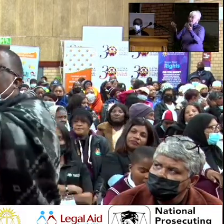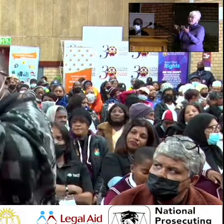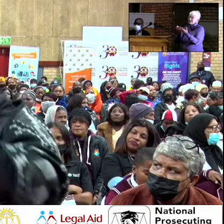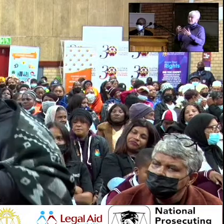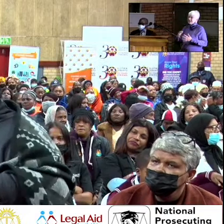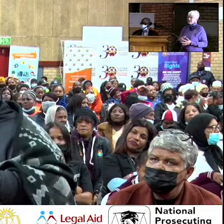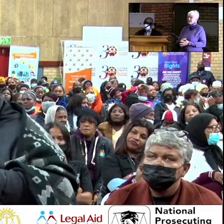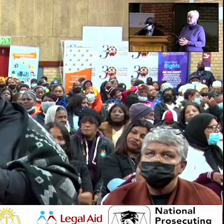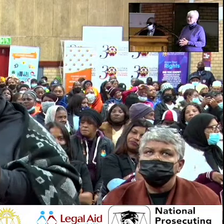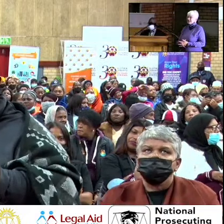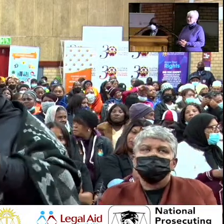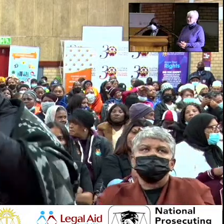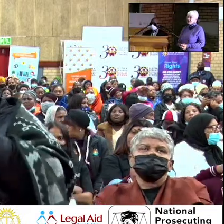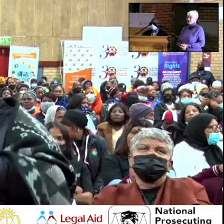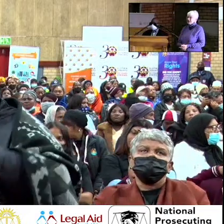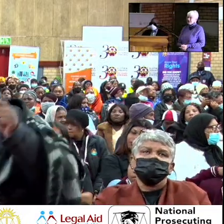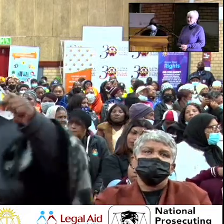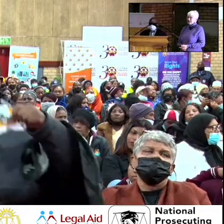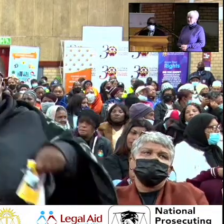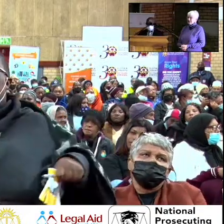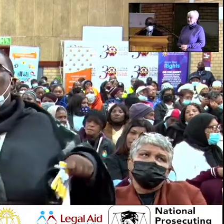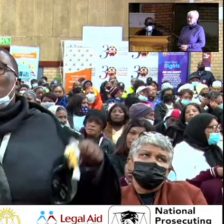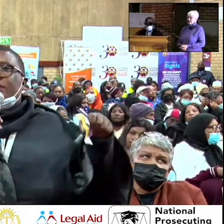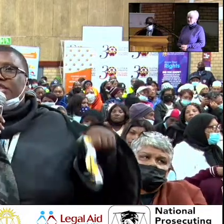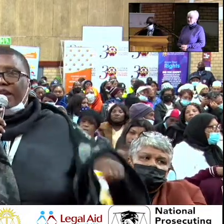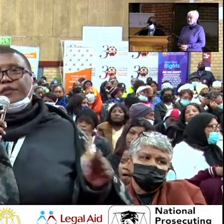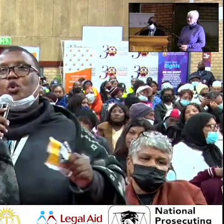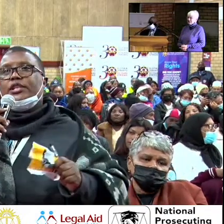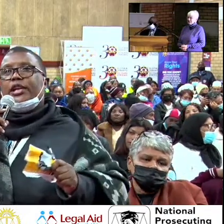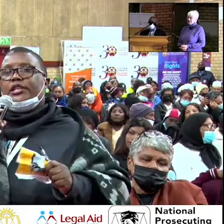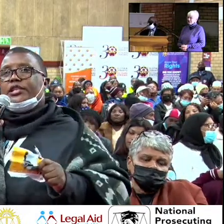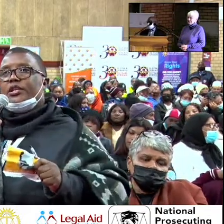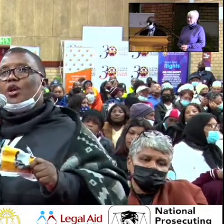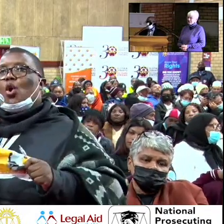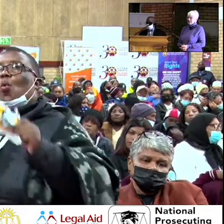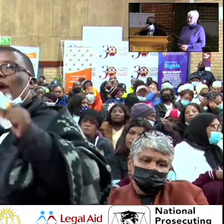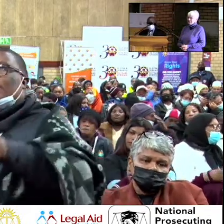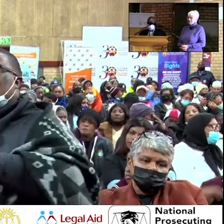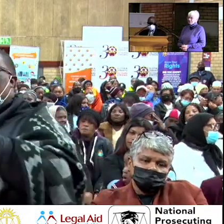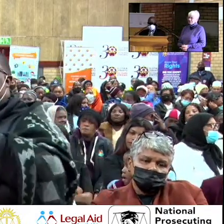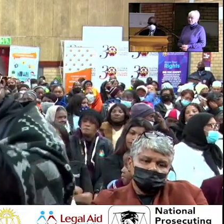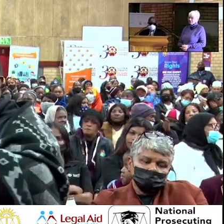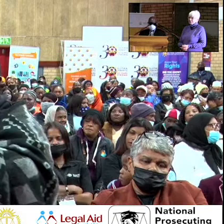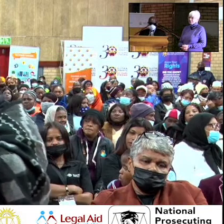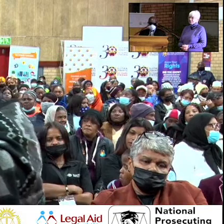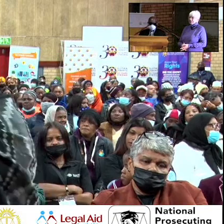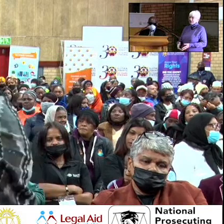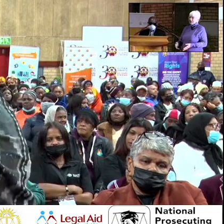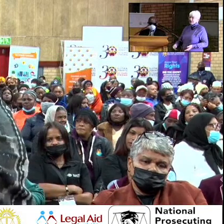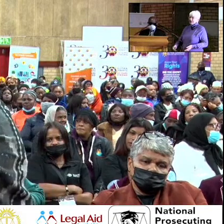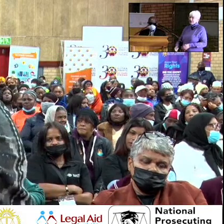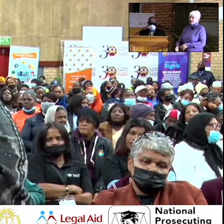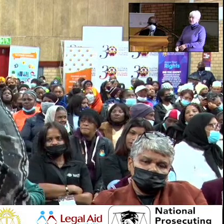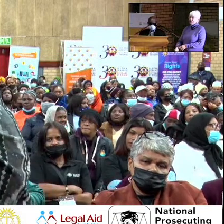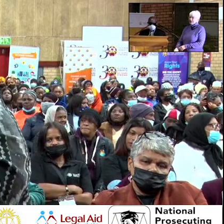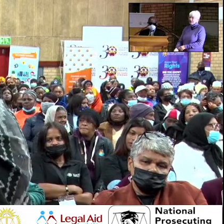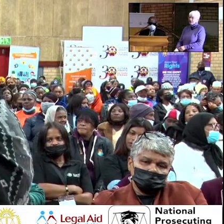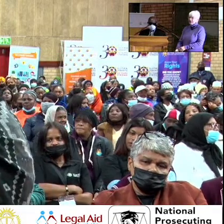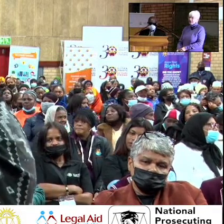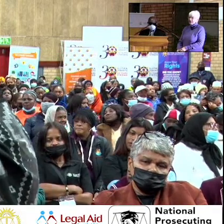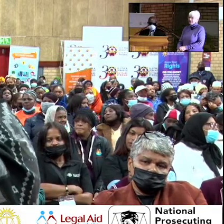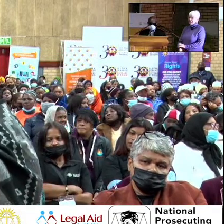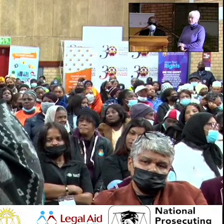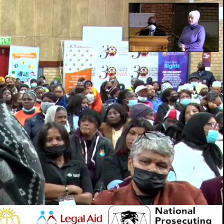are irrecoverable. Whilst we are crying of a staff shortage, whilst we are crying of the facilities that